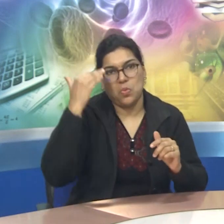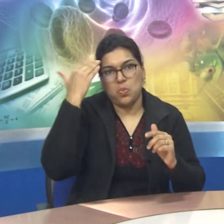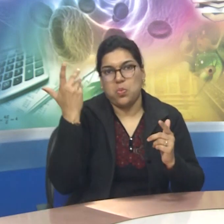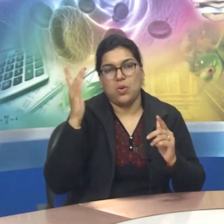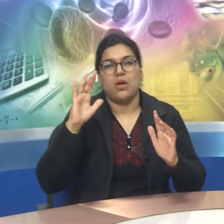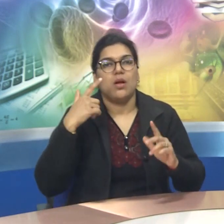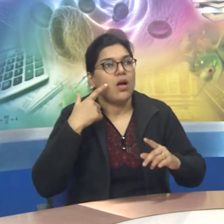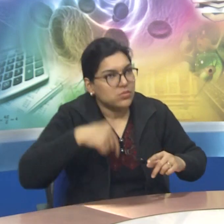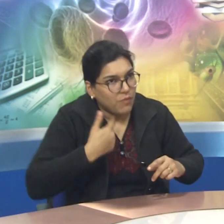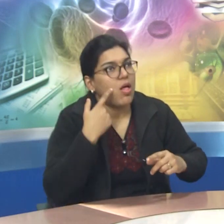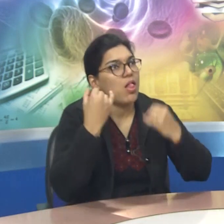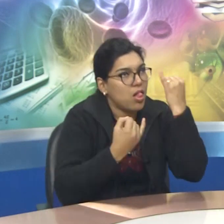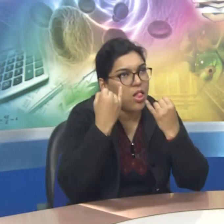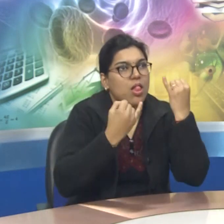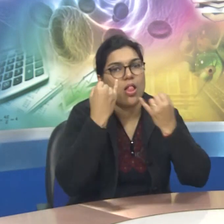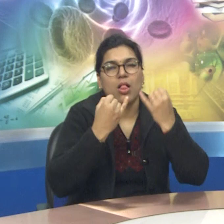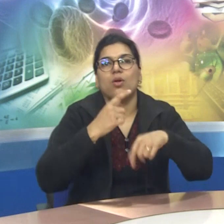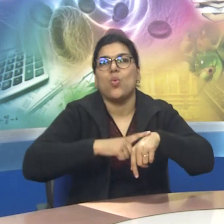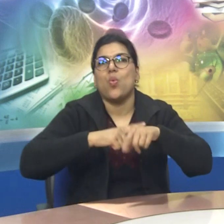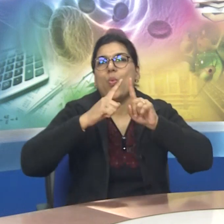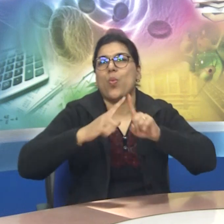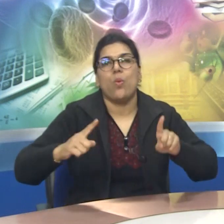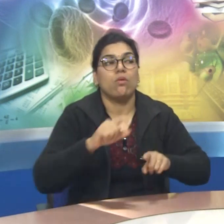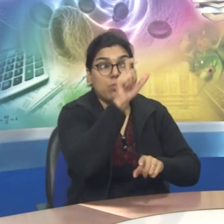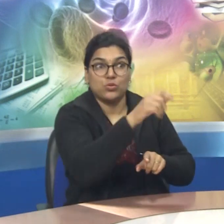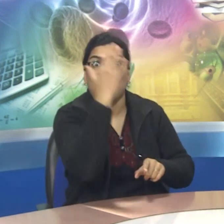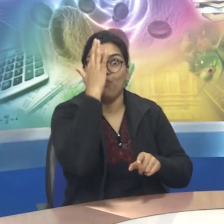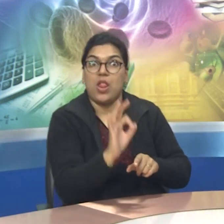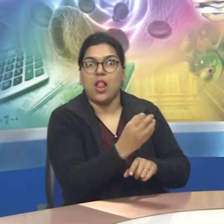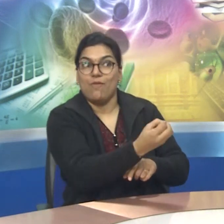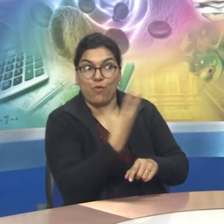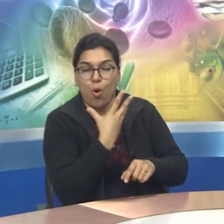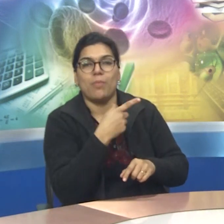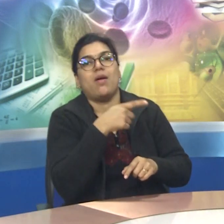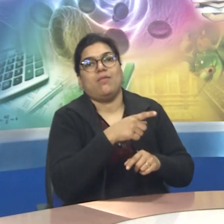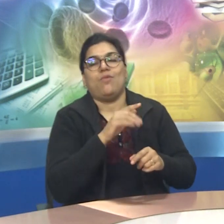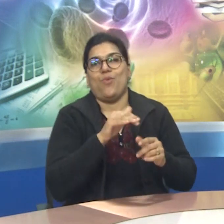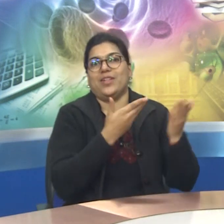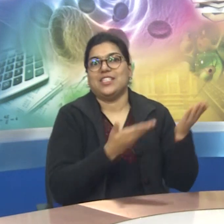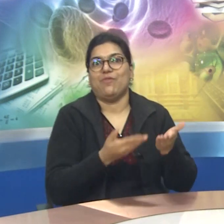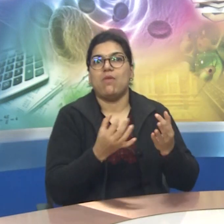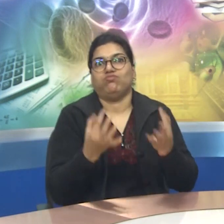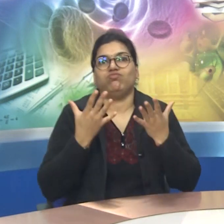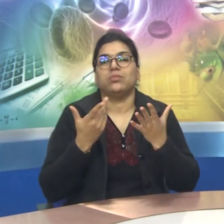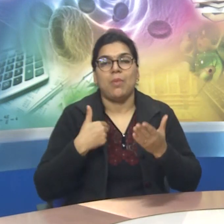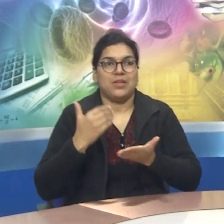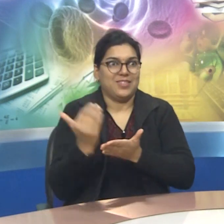The reference librarians should be able to answer the queries of the reader by providing ready reference service and a